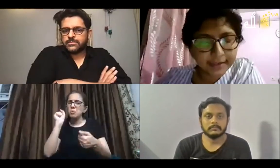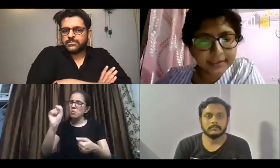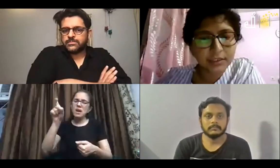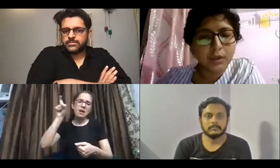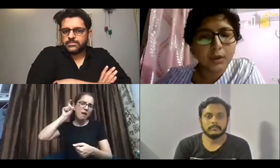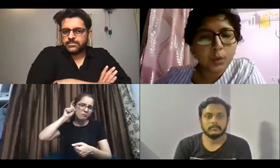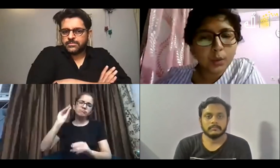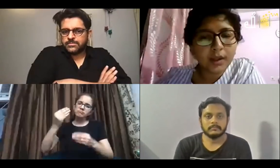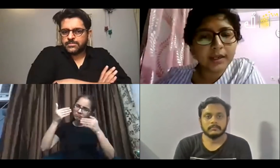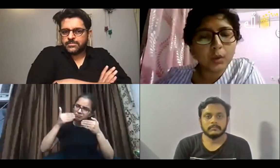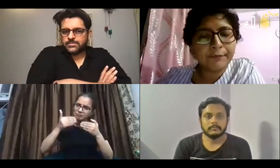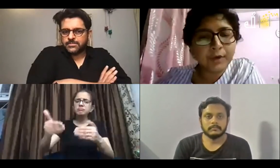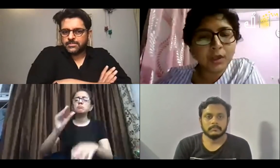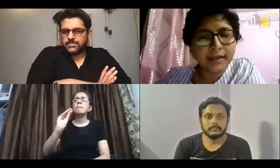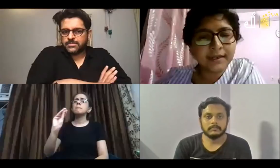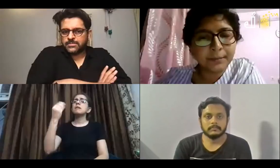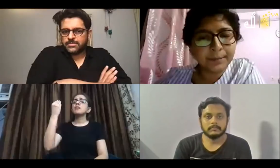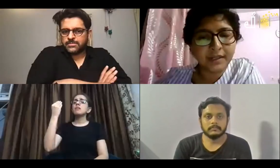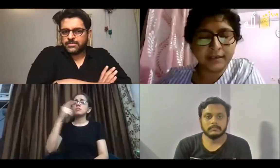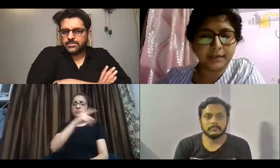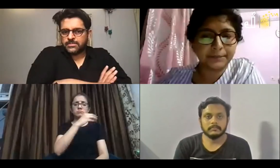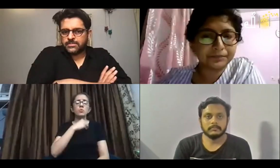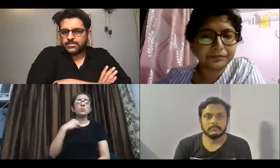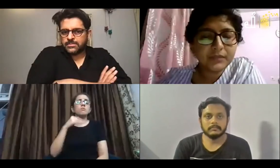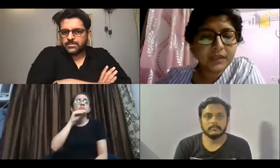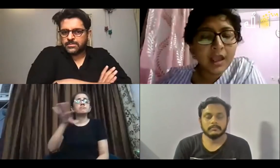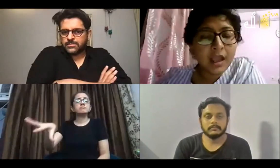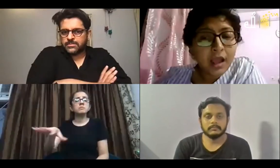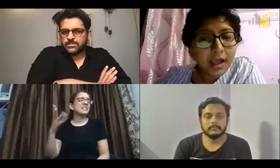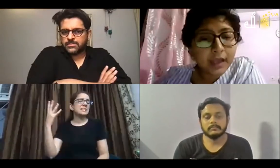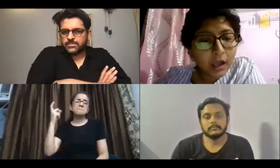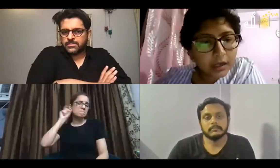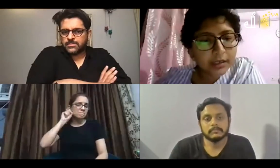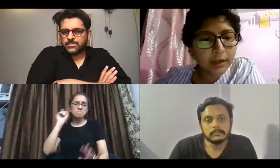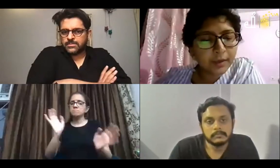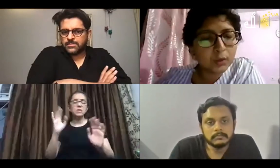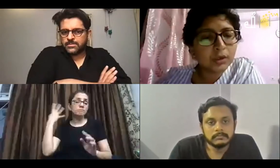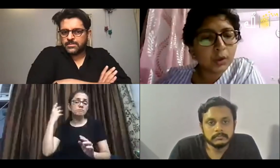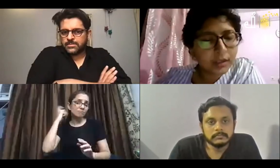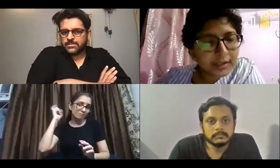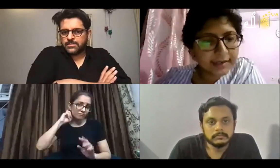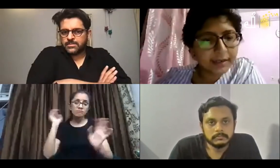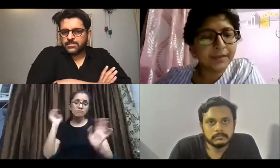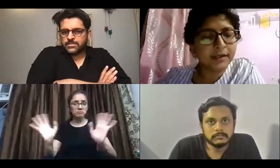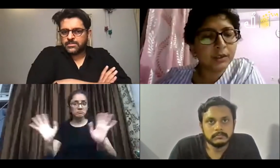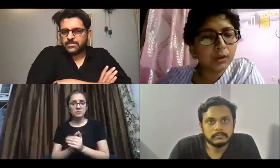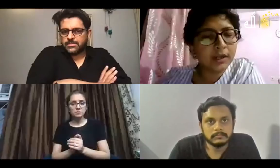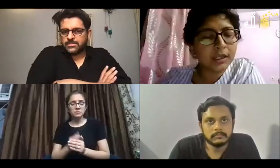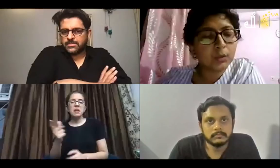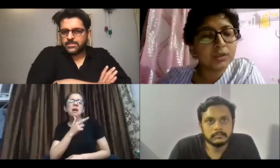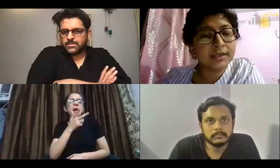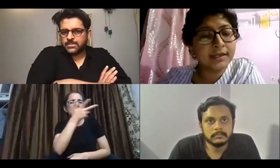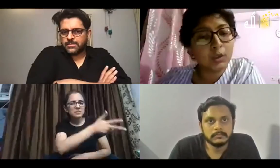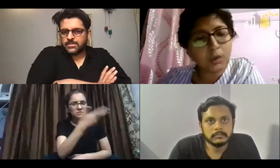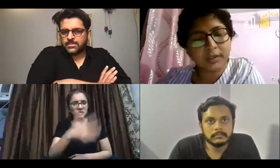hearing aids. Why offer an implant? I heard about cochlear implant when